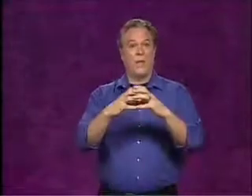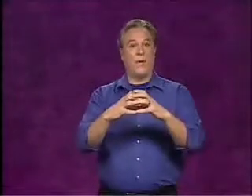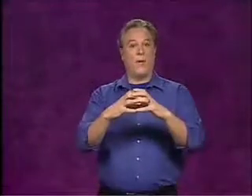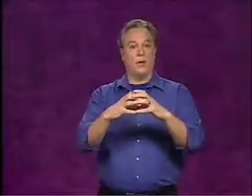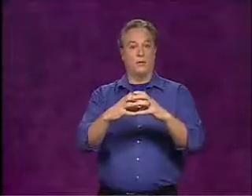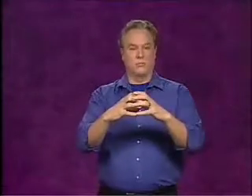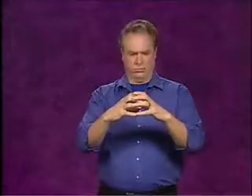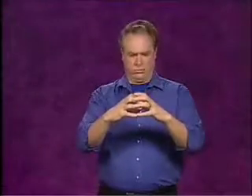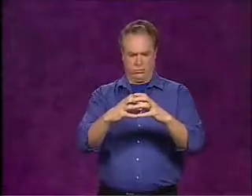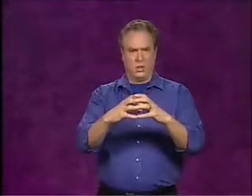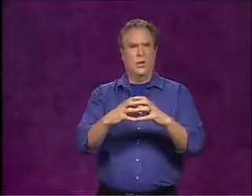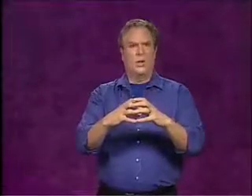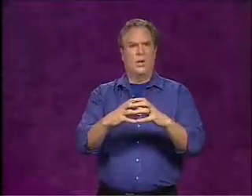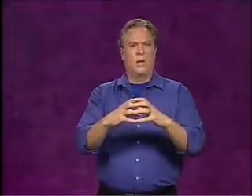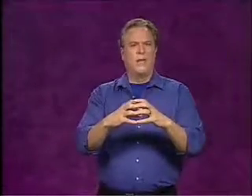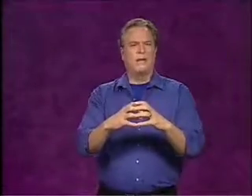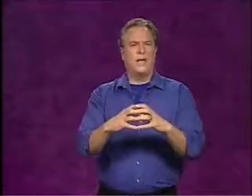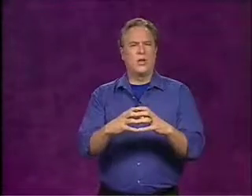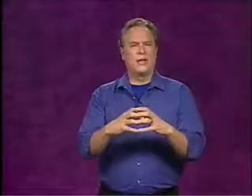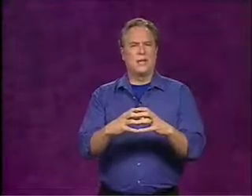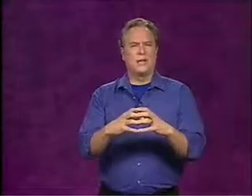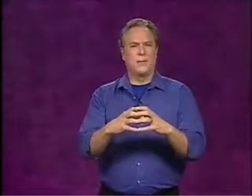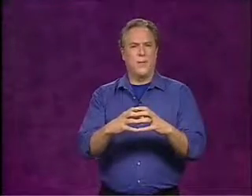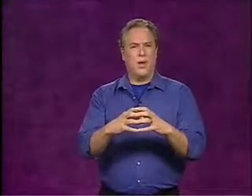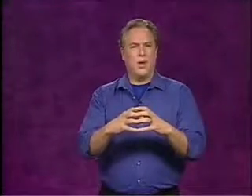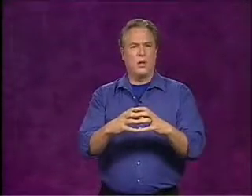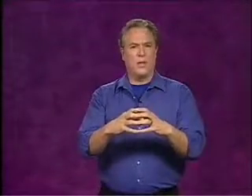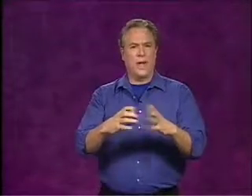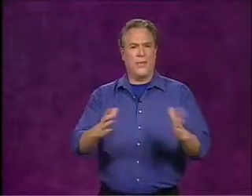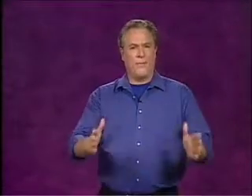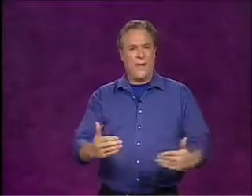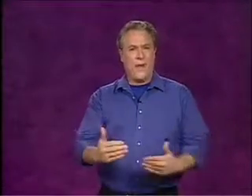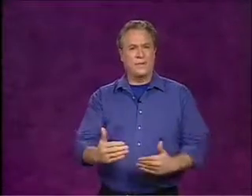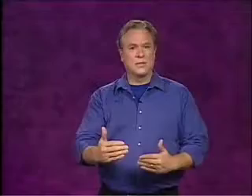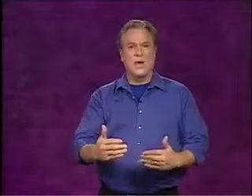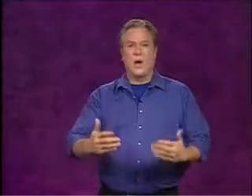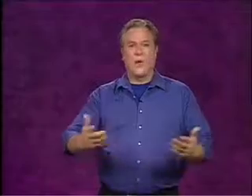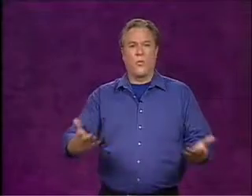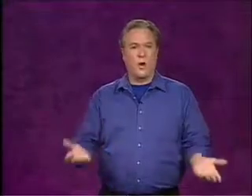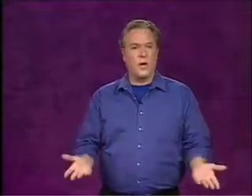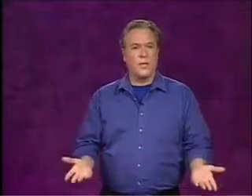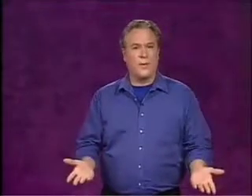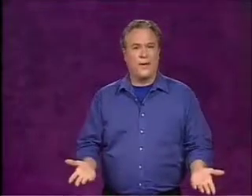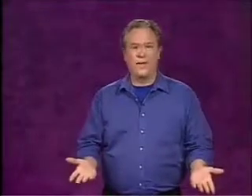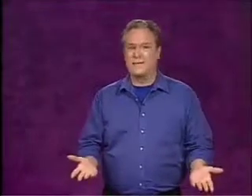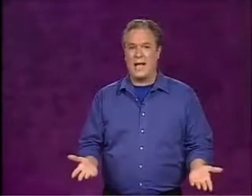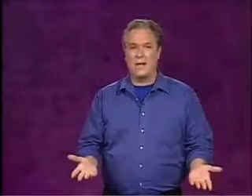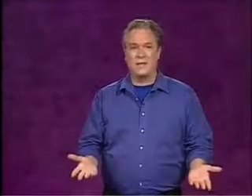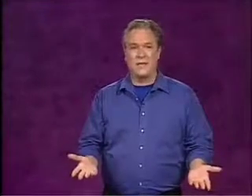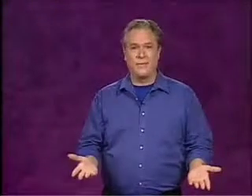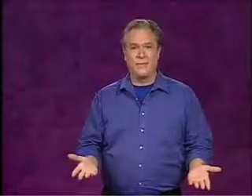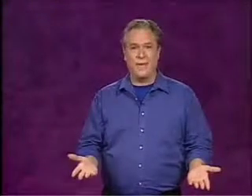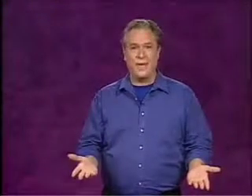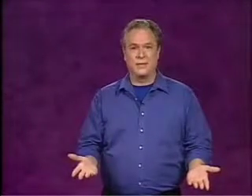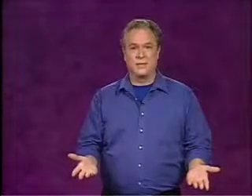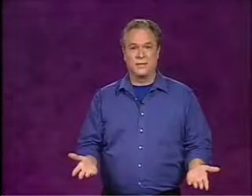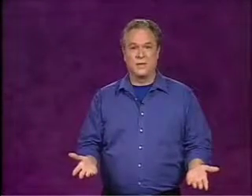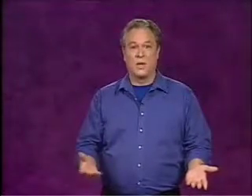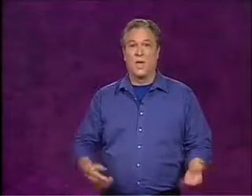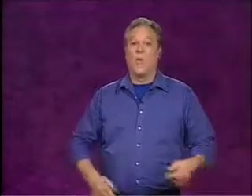ball. But then it looks like the ball and the box were occupying exactly the same space. Well,